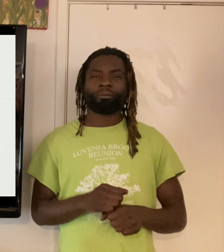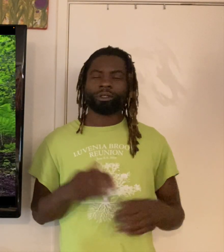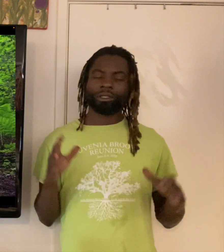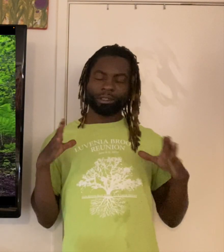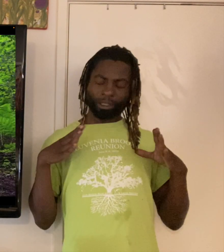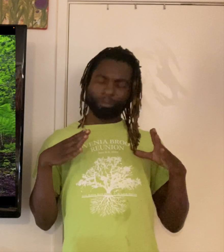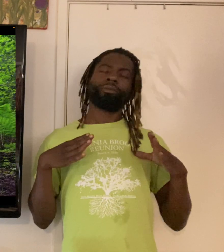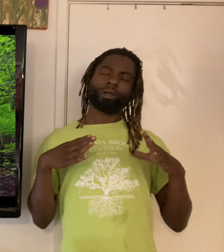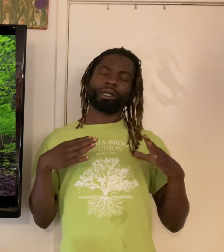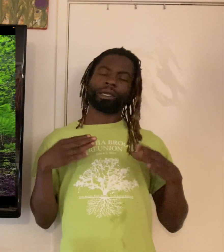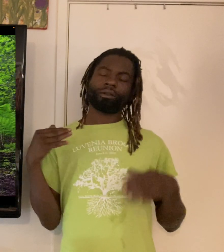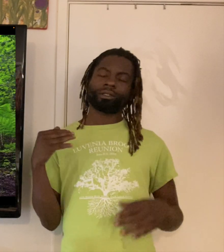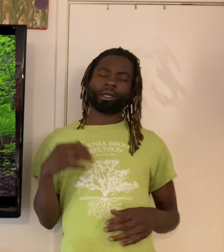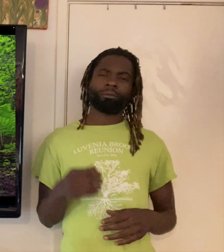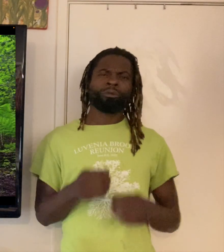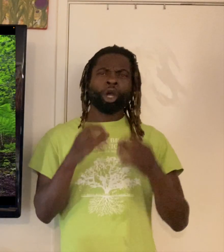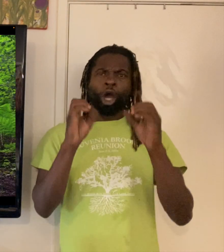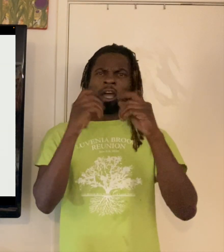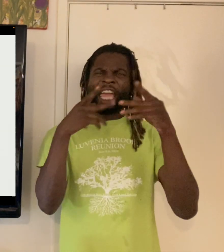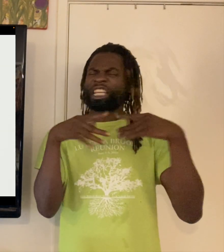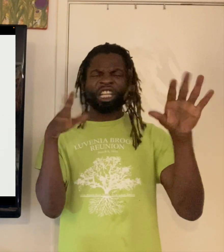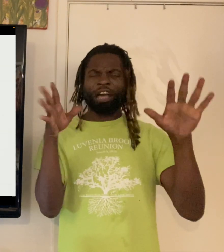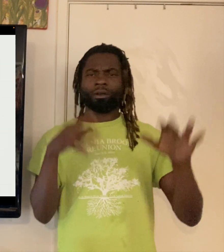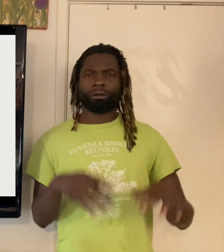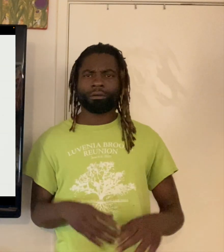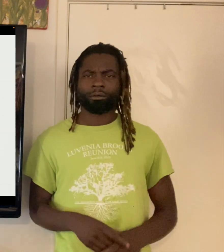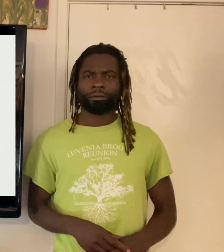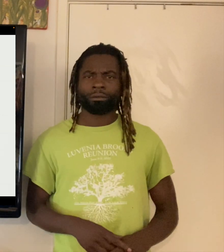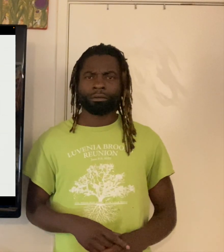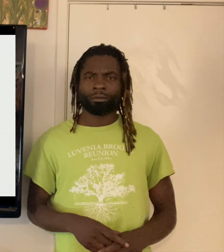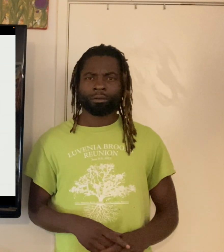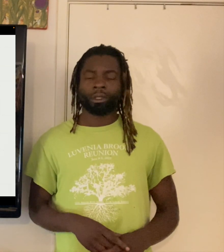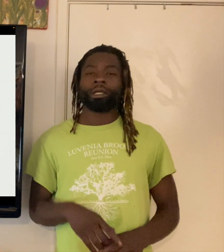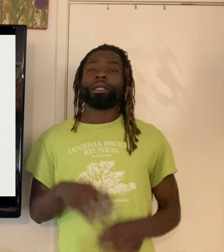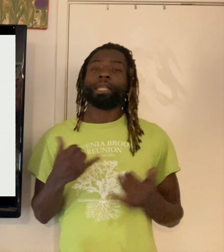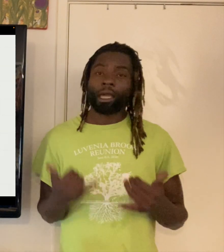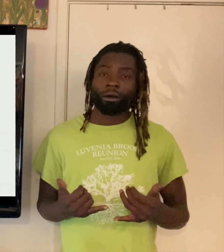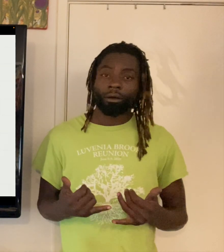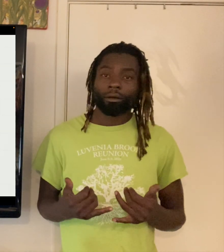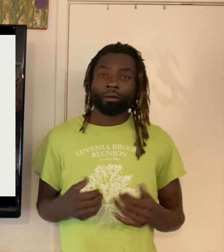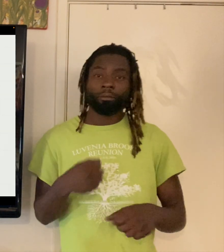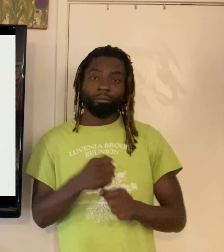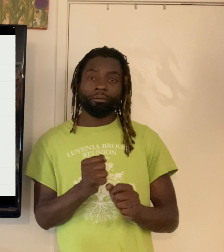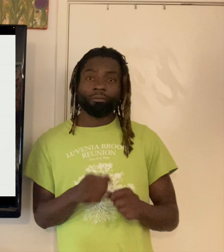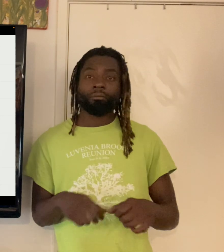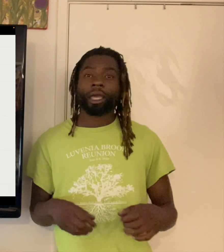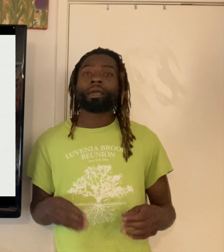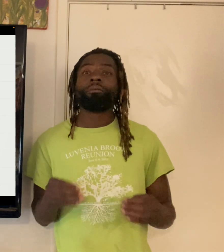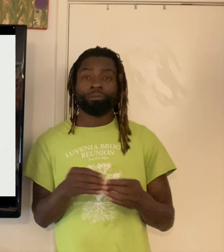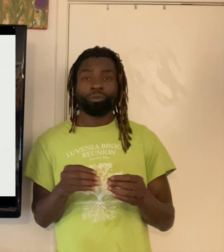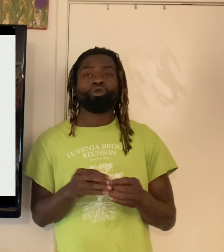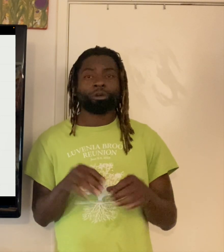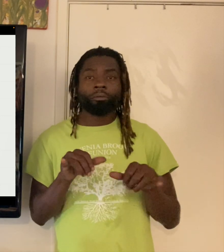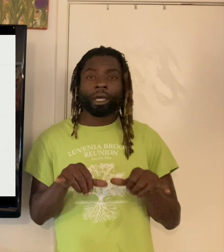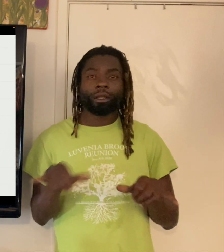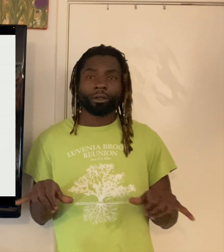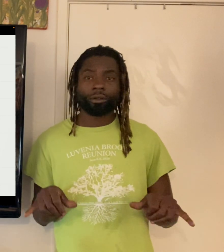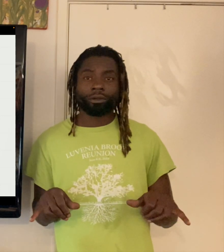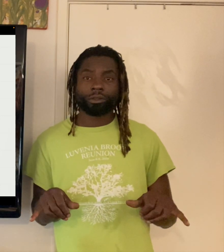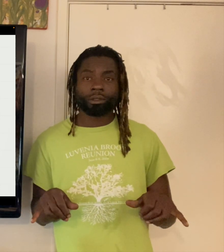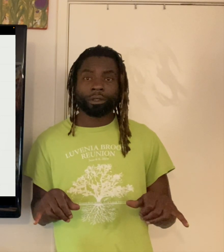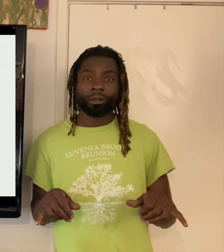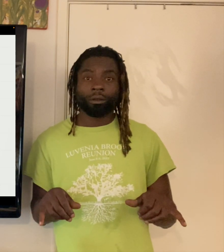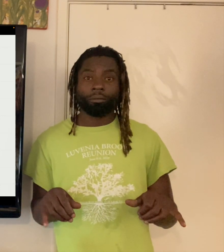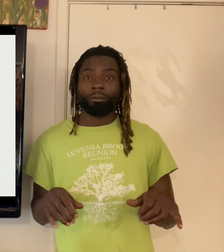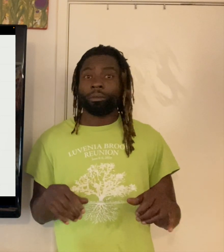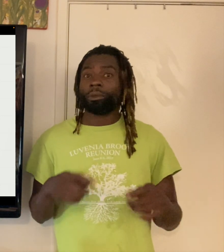outside. Okay, that's enough. Now, let's make some more patterns. But this time, instead of two different